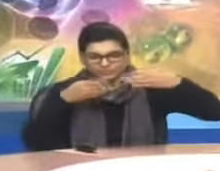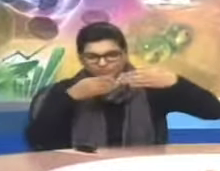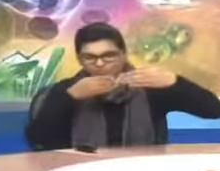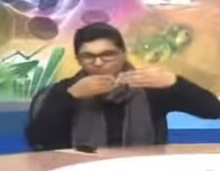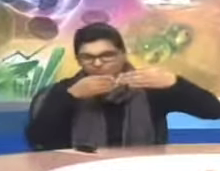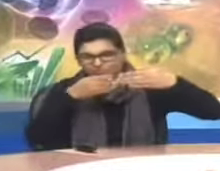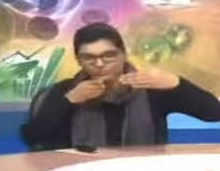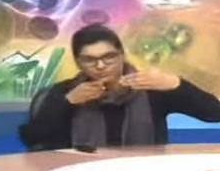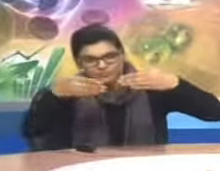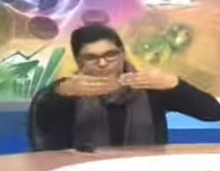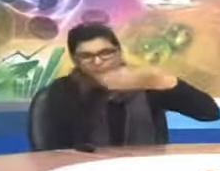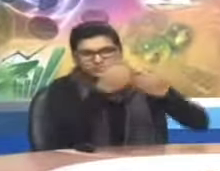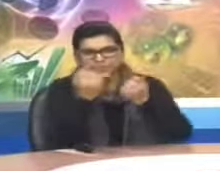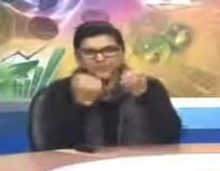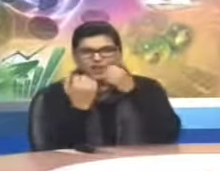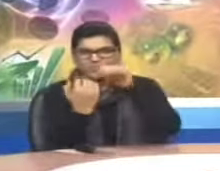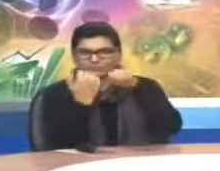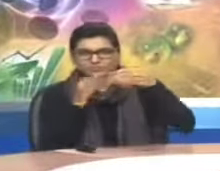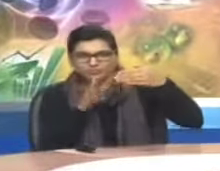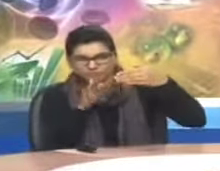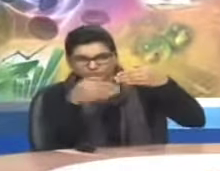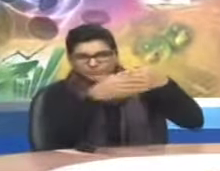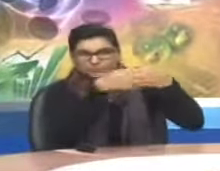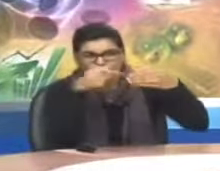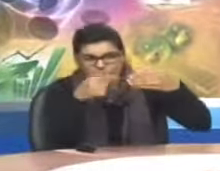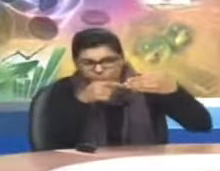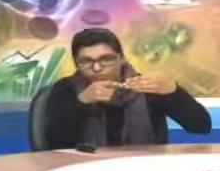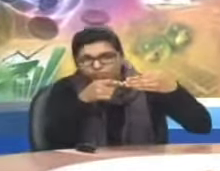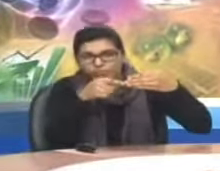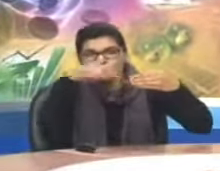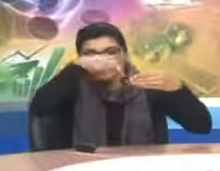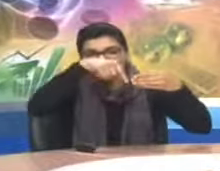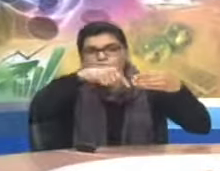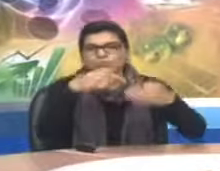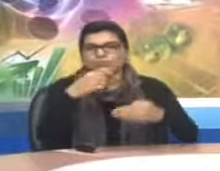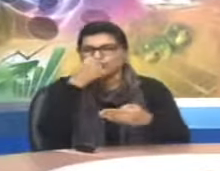Why are solid wastes cause for such serious concerns?